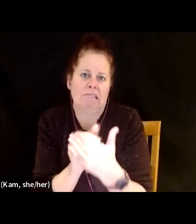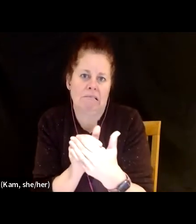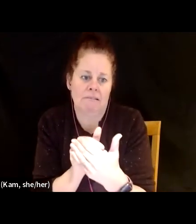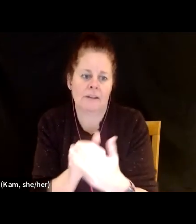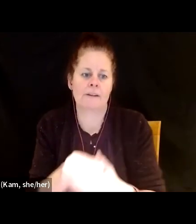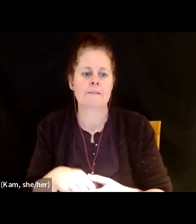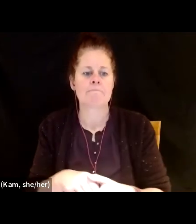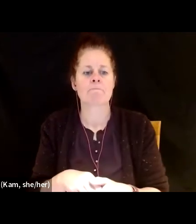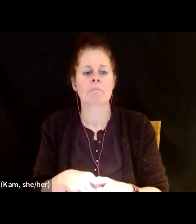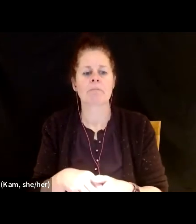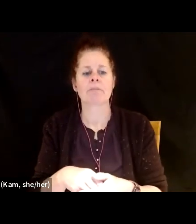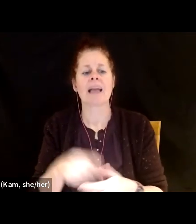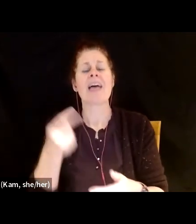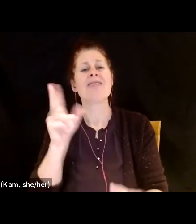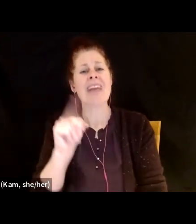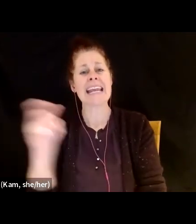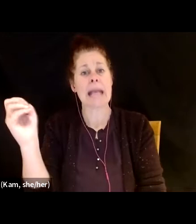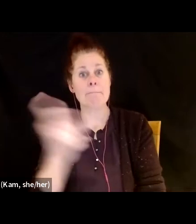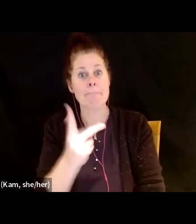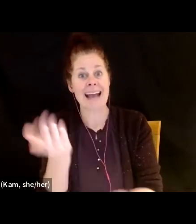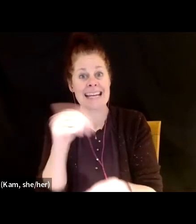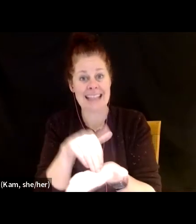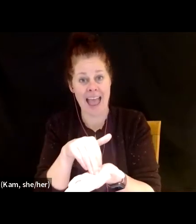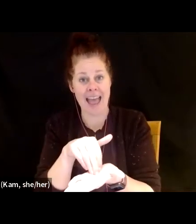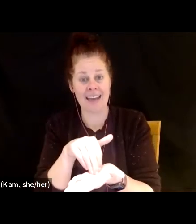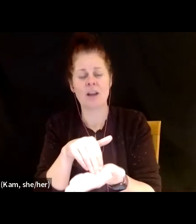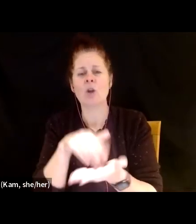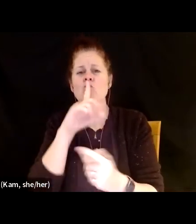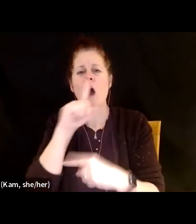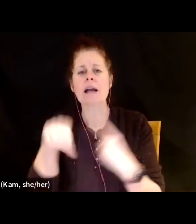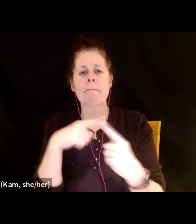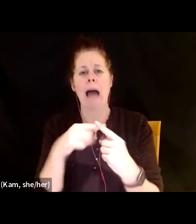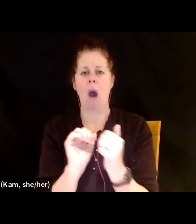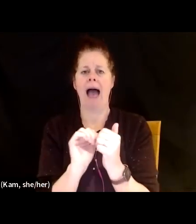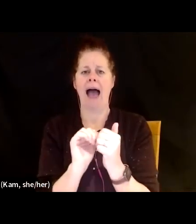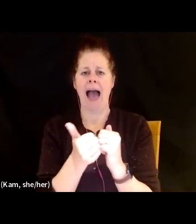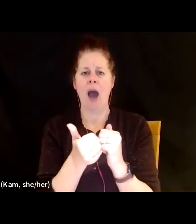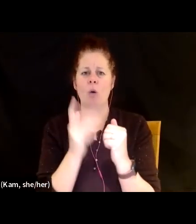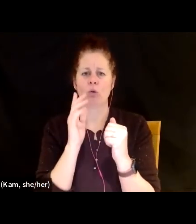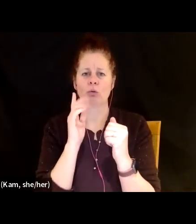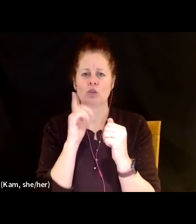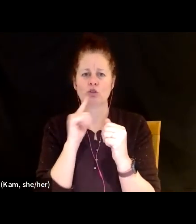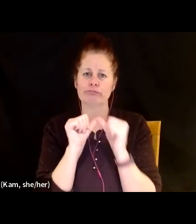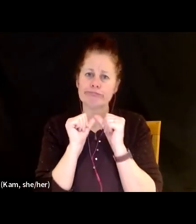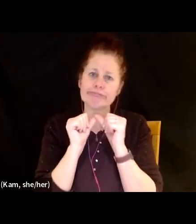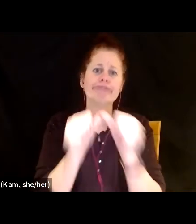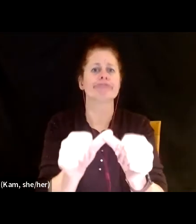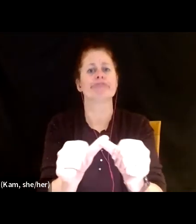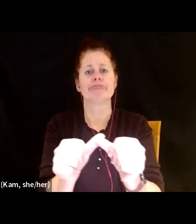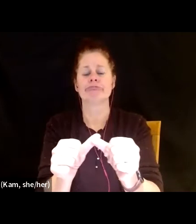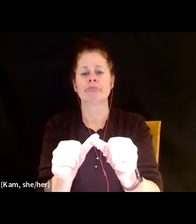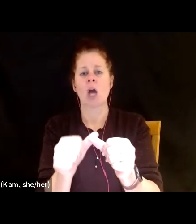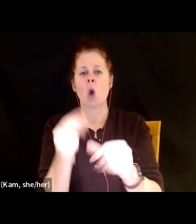a discussion about how we sustain momentum and avoid all the things that